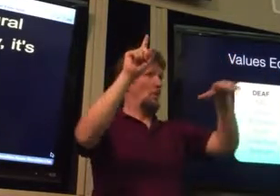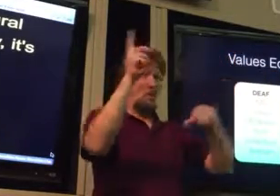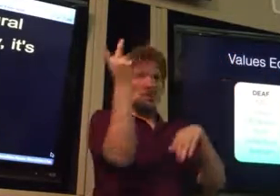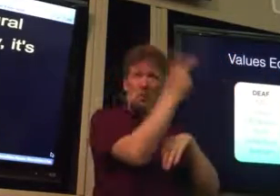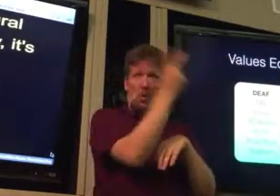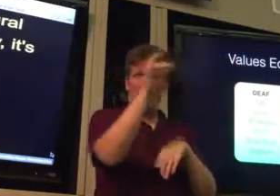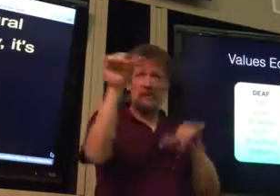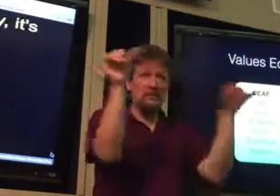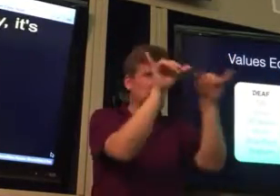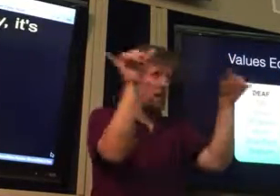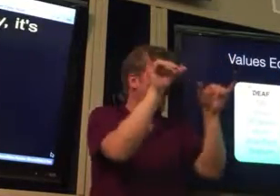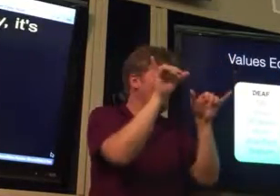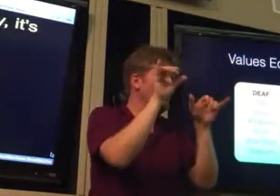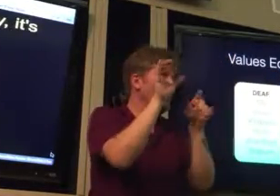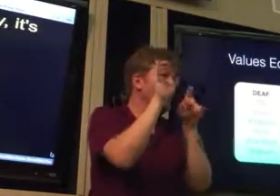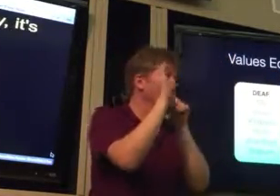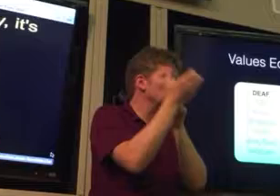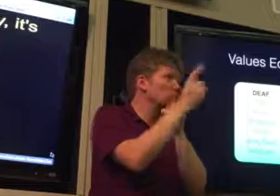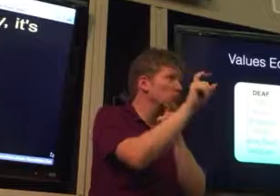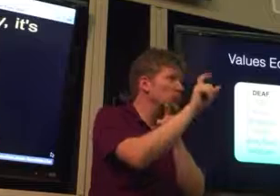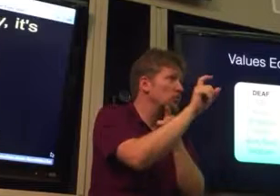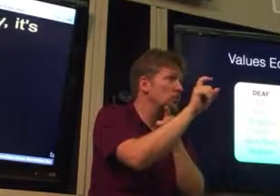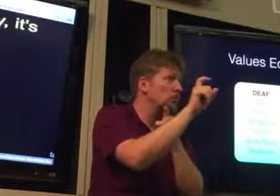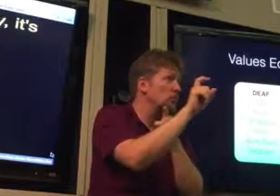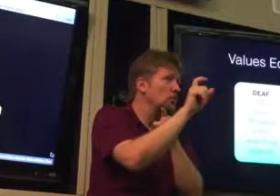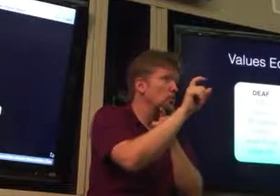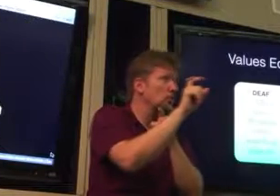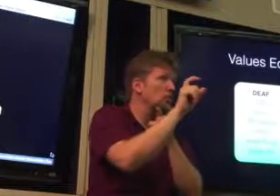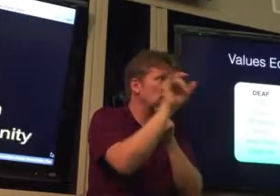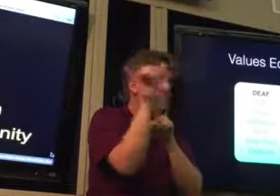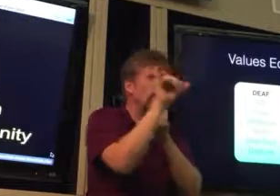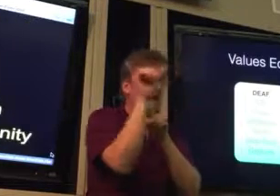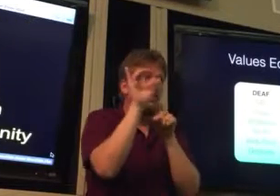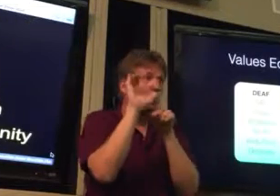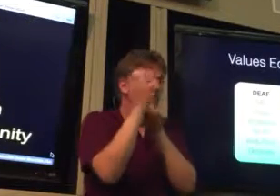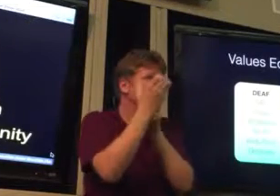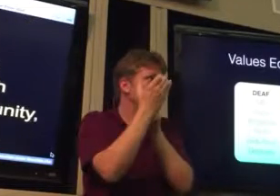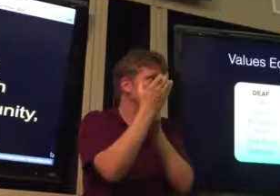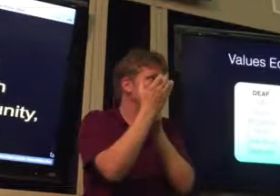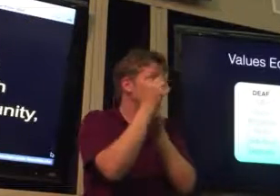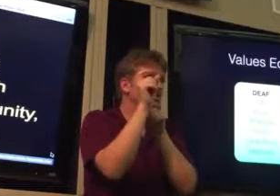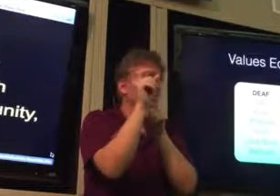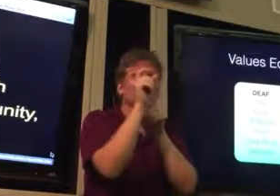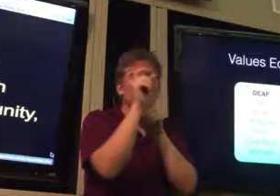hearing community would be England, do they have the same culture?